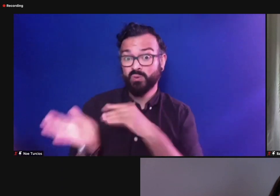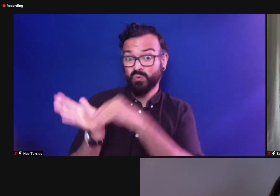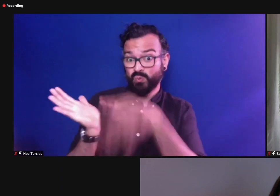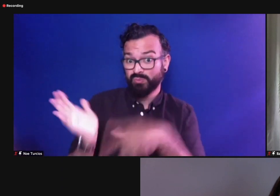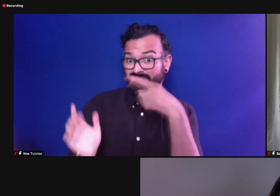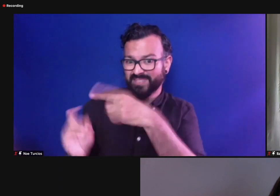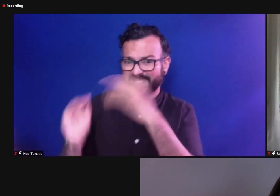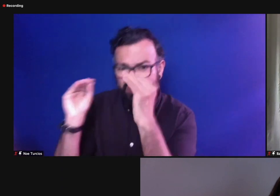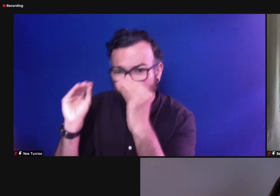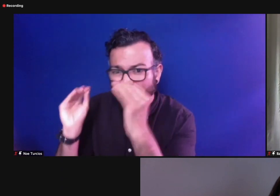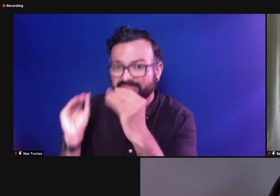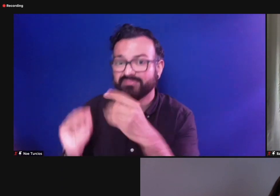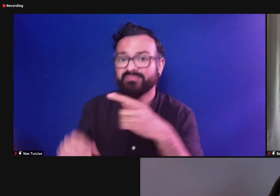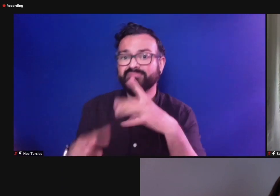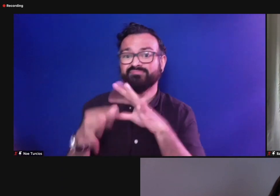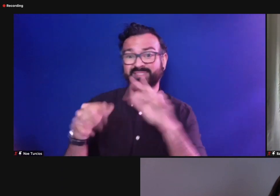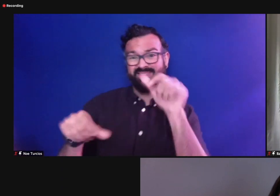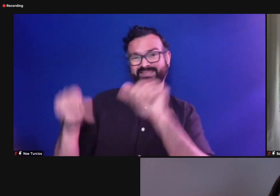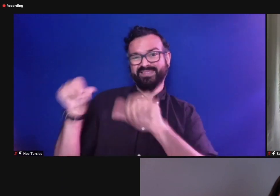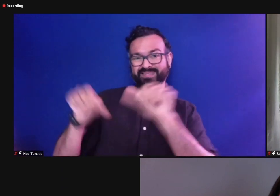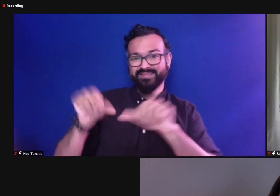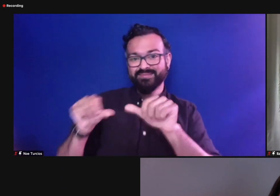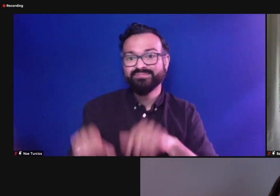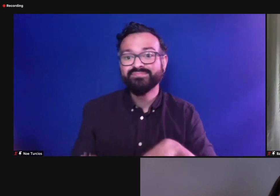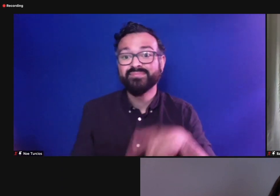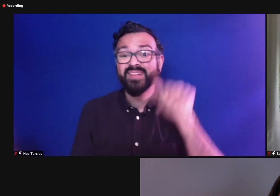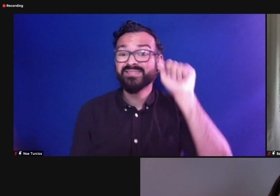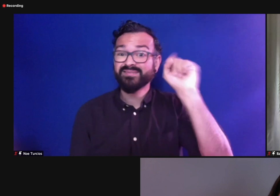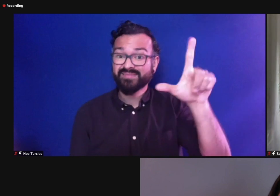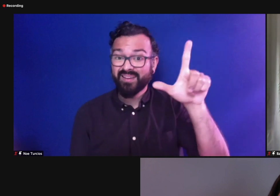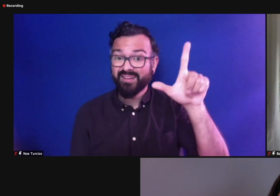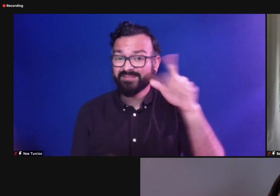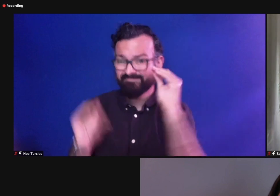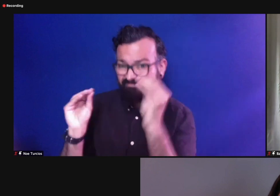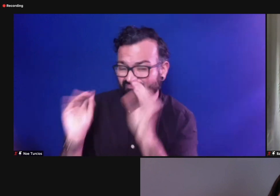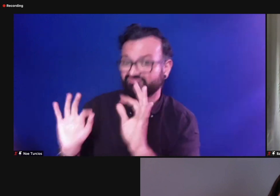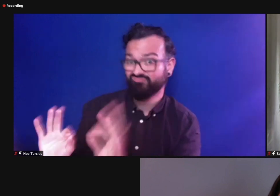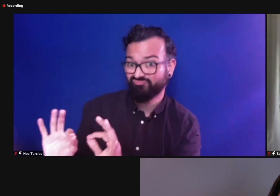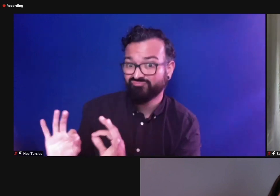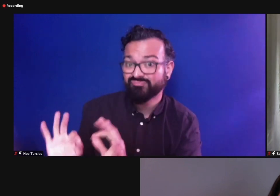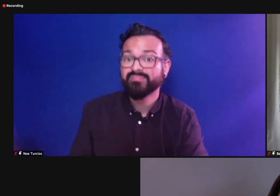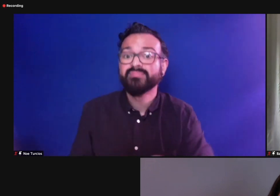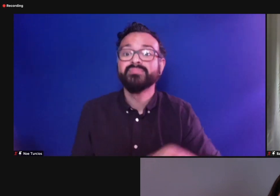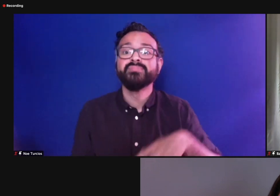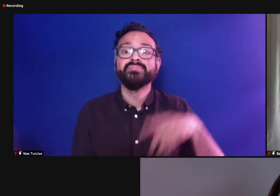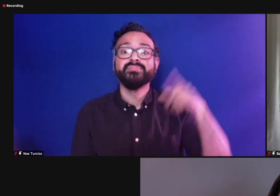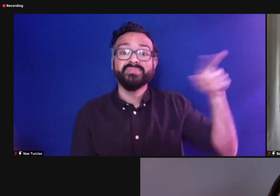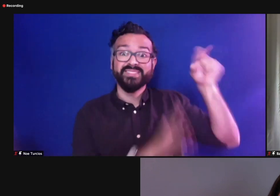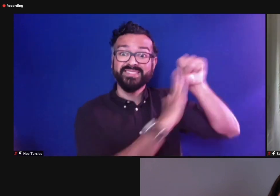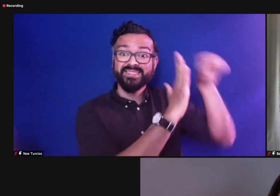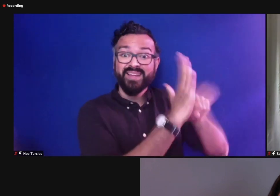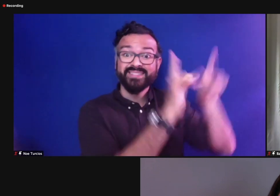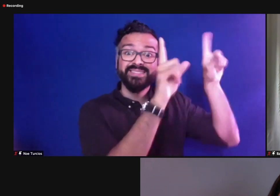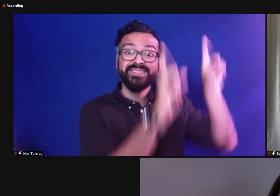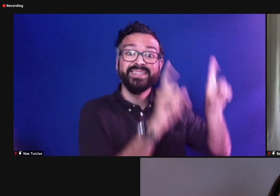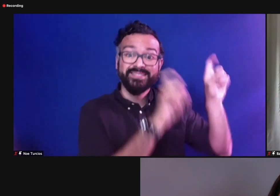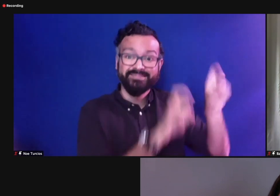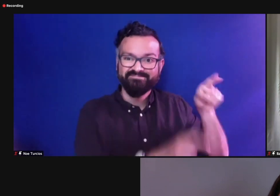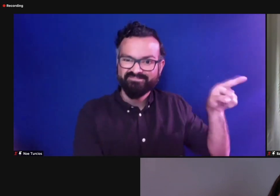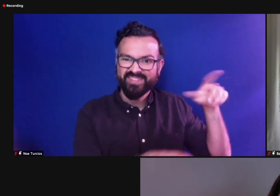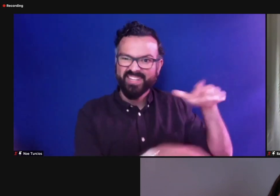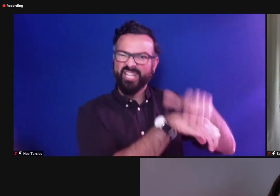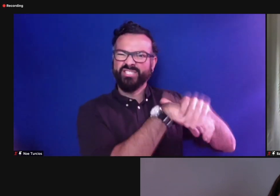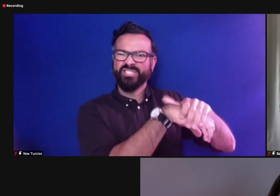of what can we change? How can the student change? But really it's how can the teachers, how can the system change instead of putting that onus on the